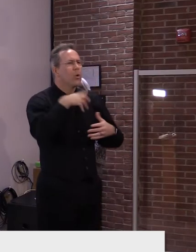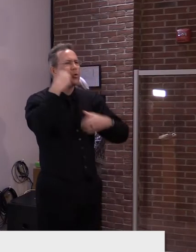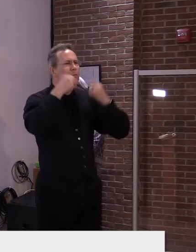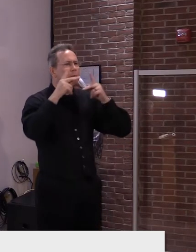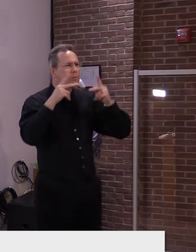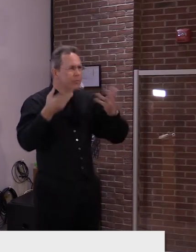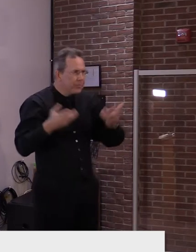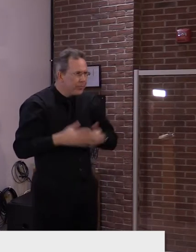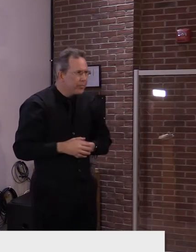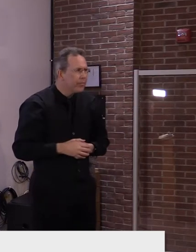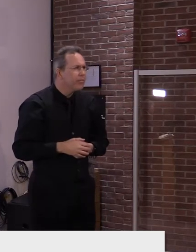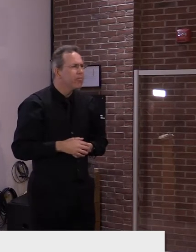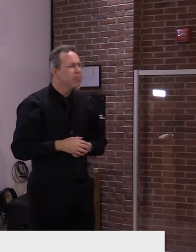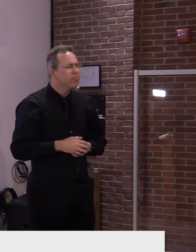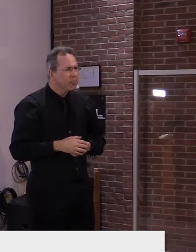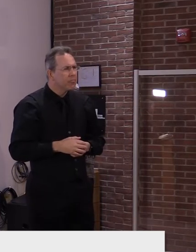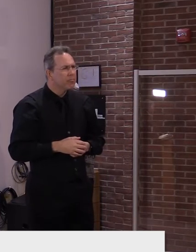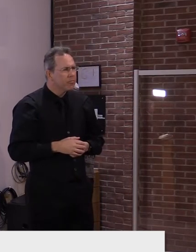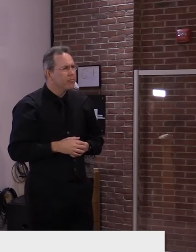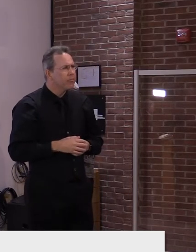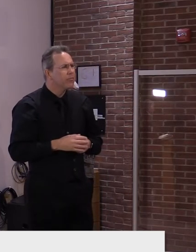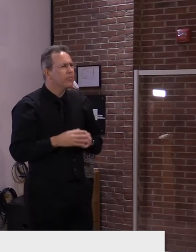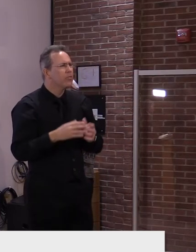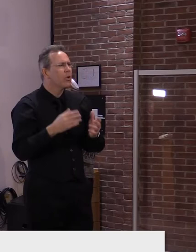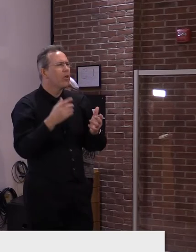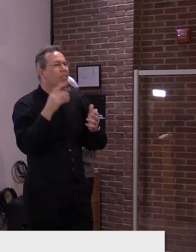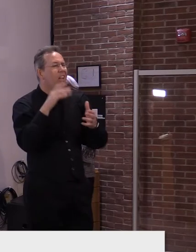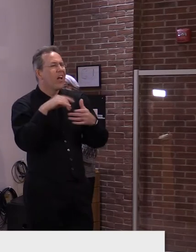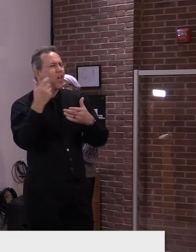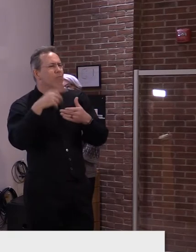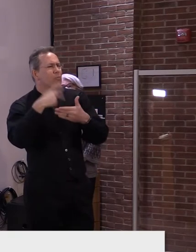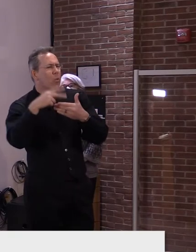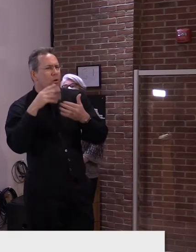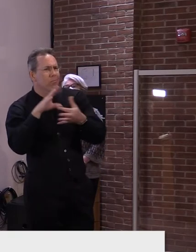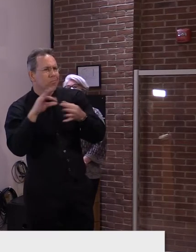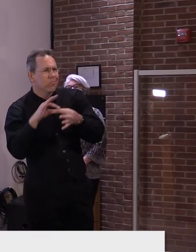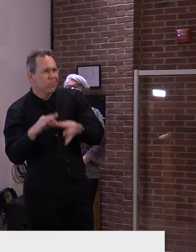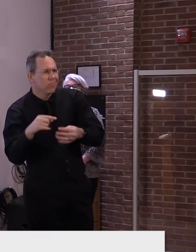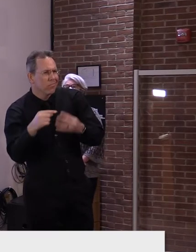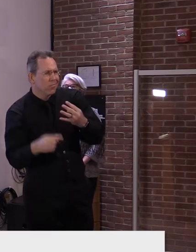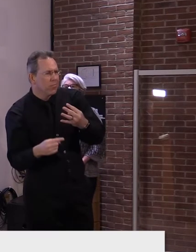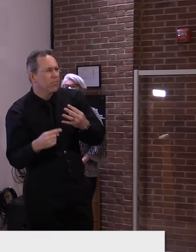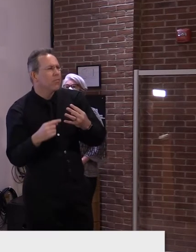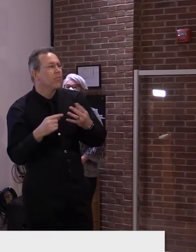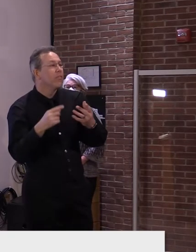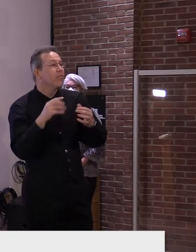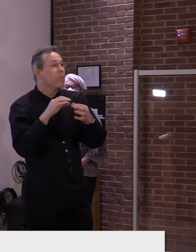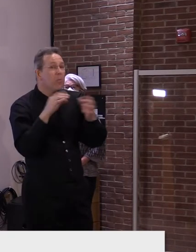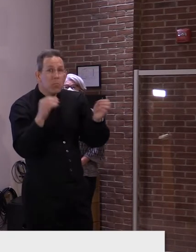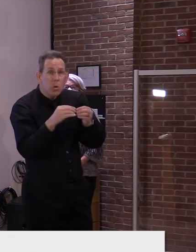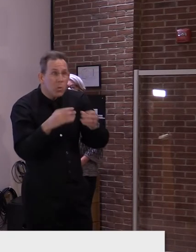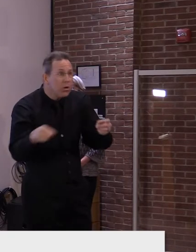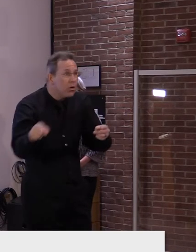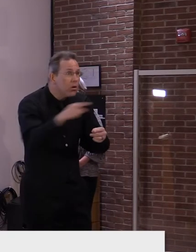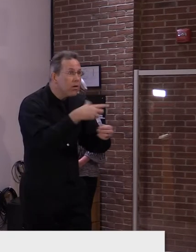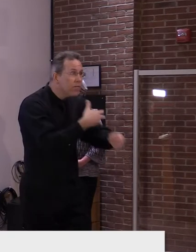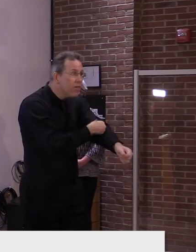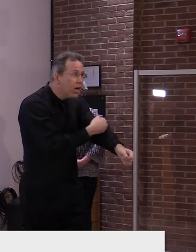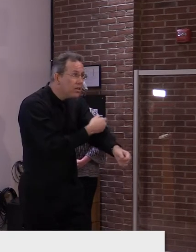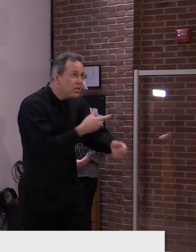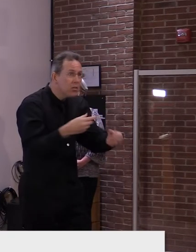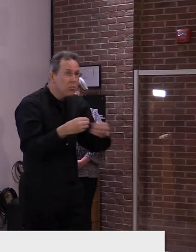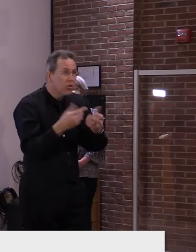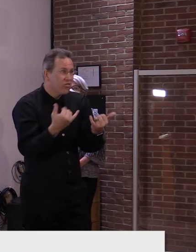has quite significantly taken hold in the 65 plus range. And if you look at sort